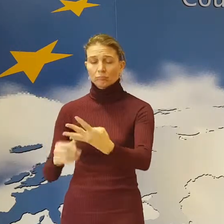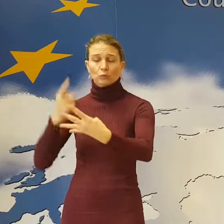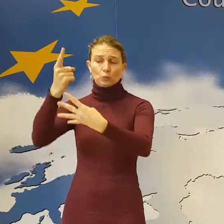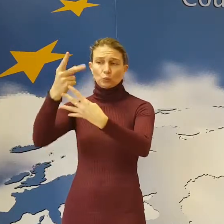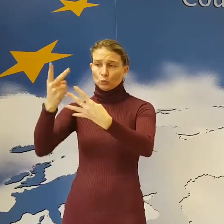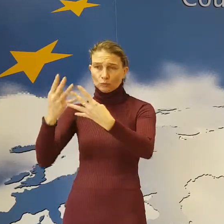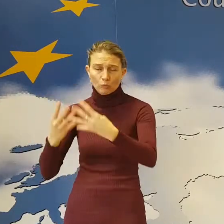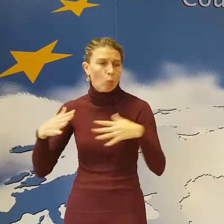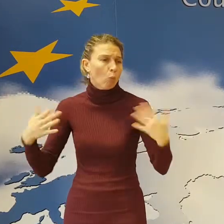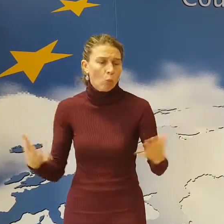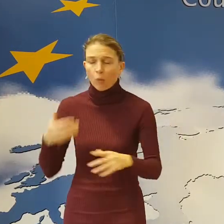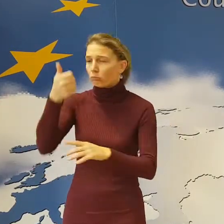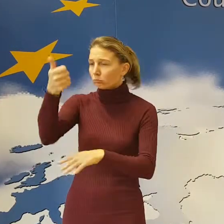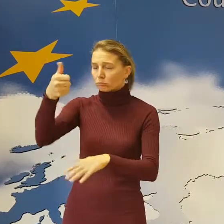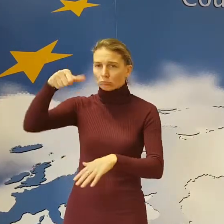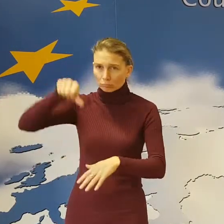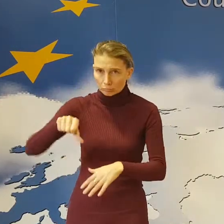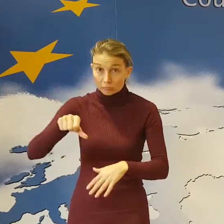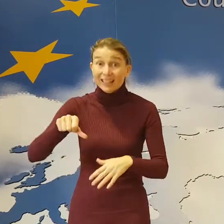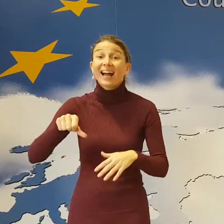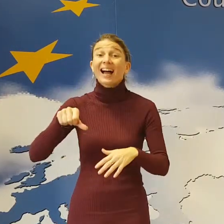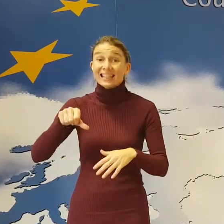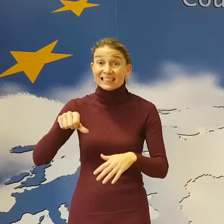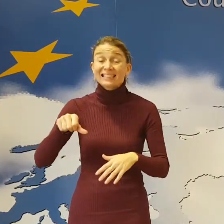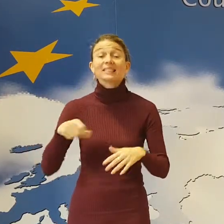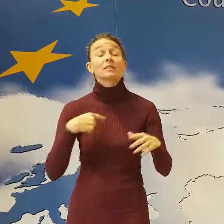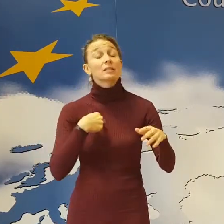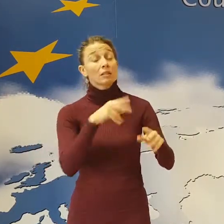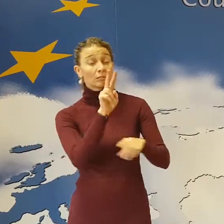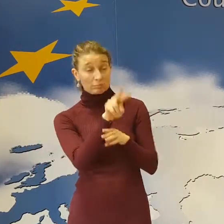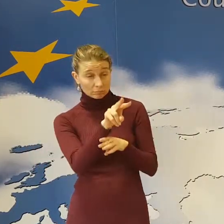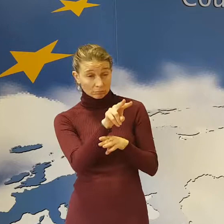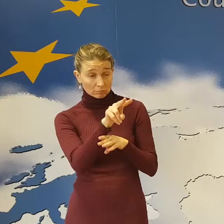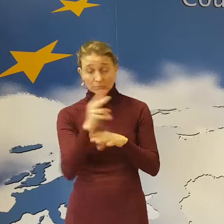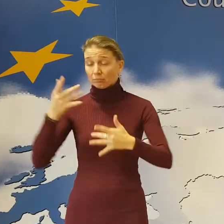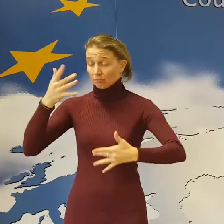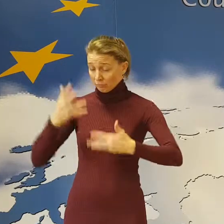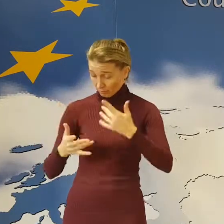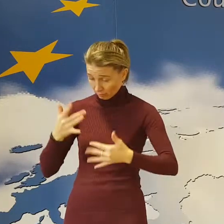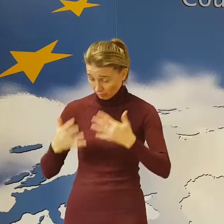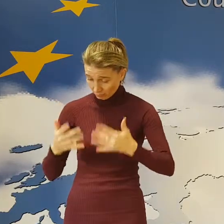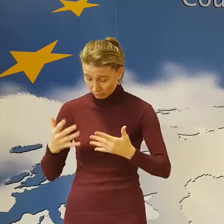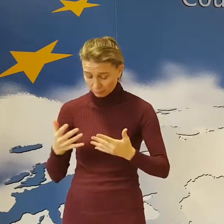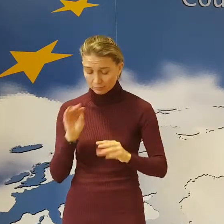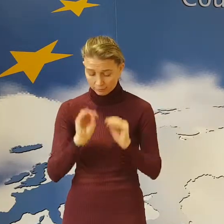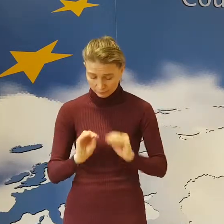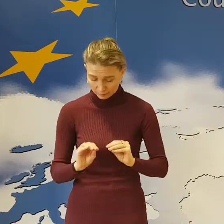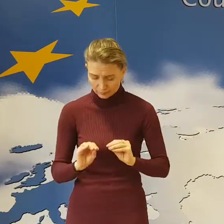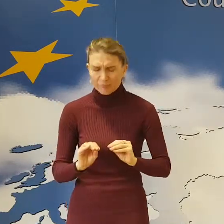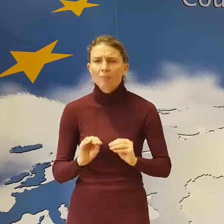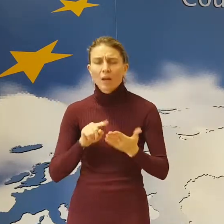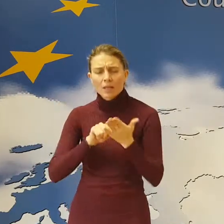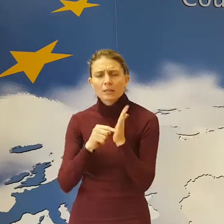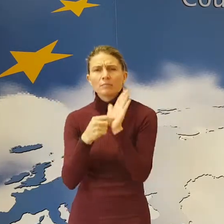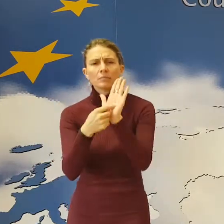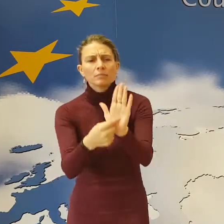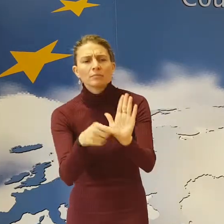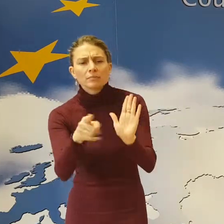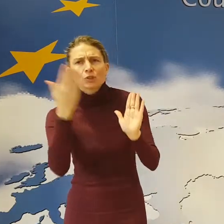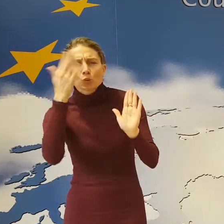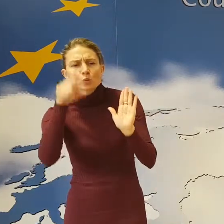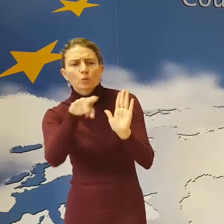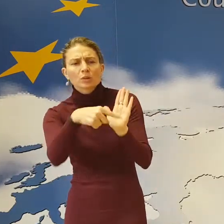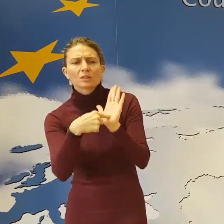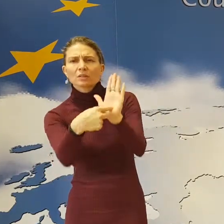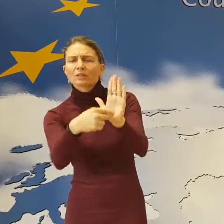to think about how the scores are being reported back to the learner but not only to the learner, maybe also you need to feed